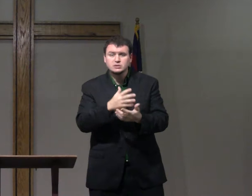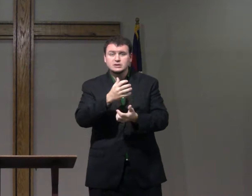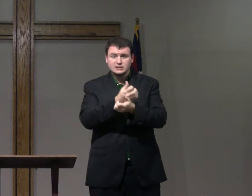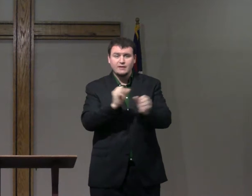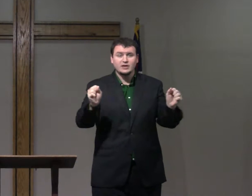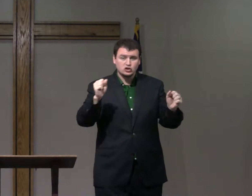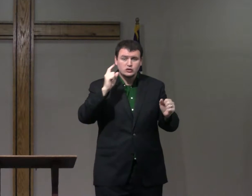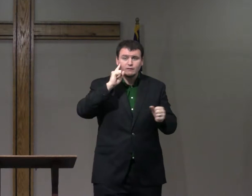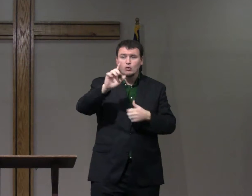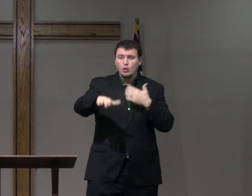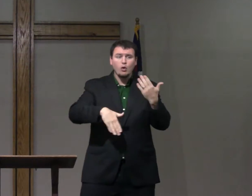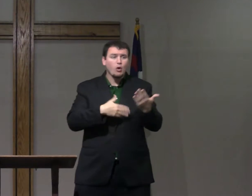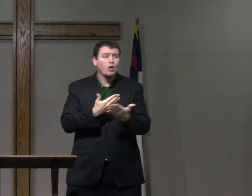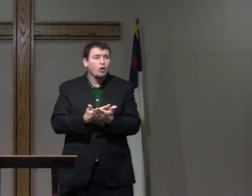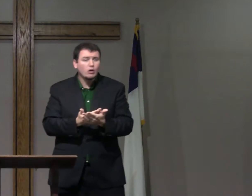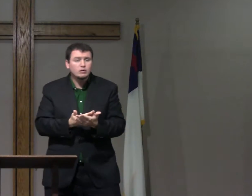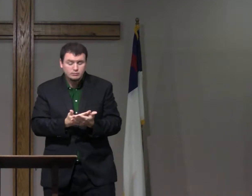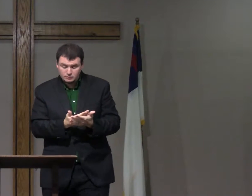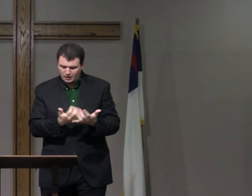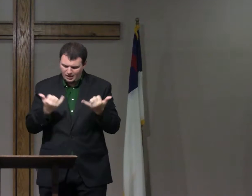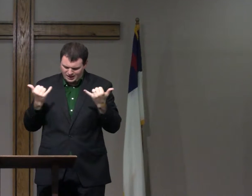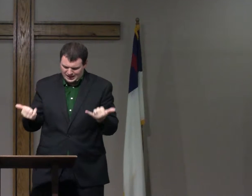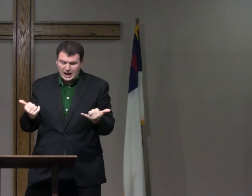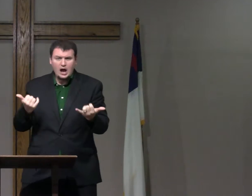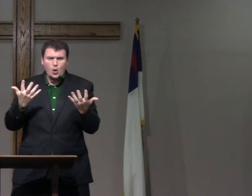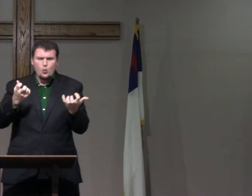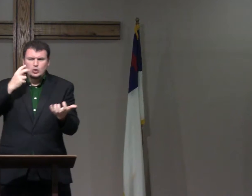Because the salvation is for all people.